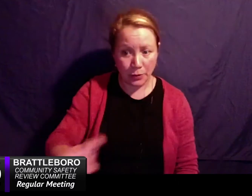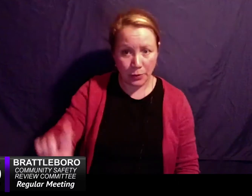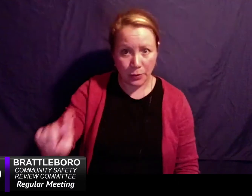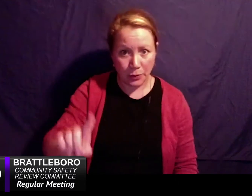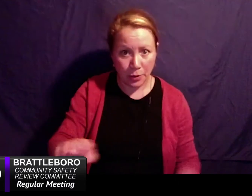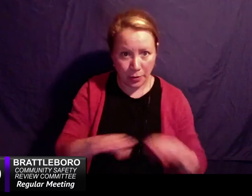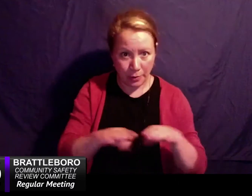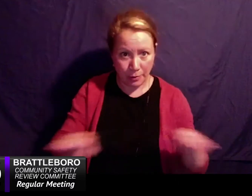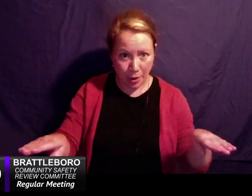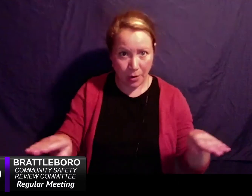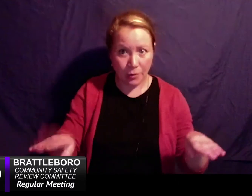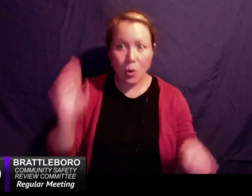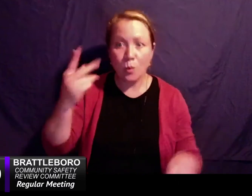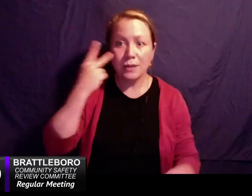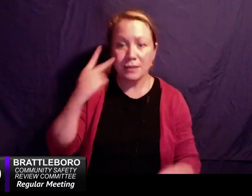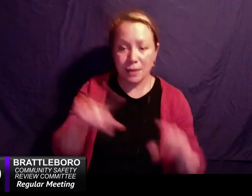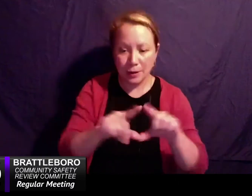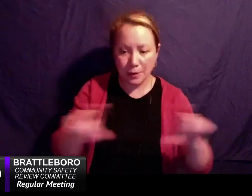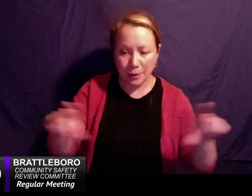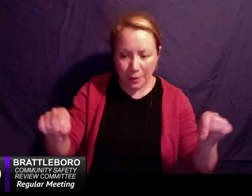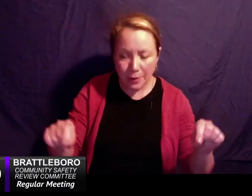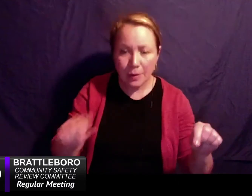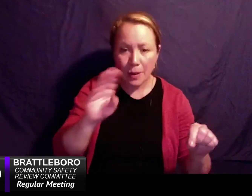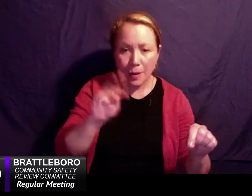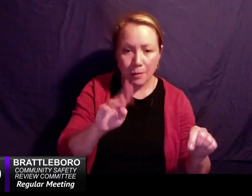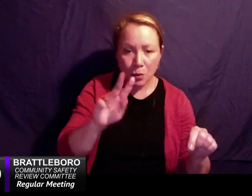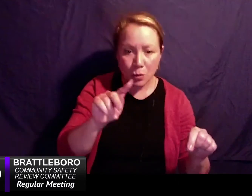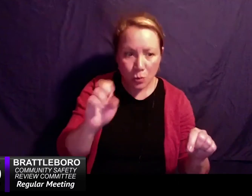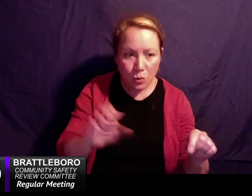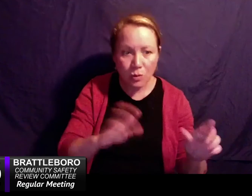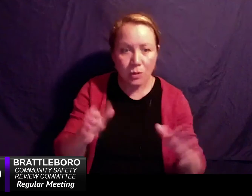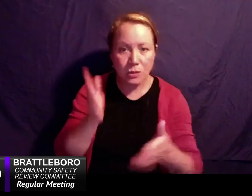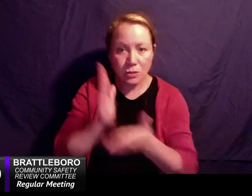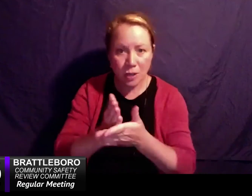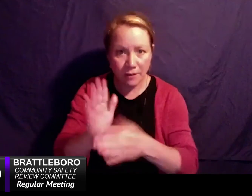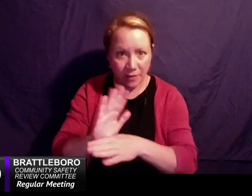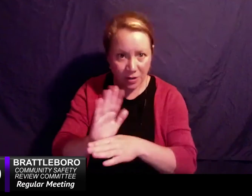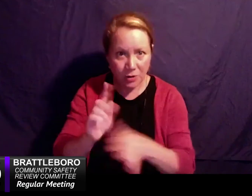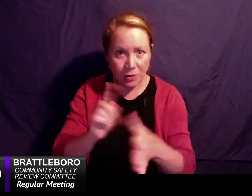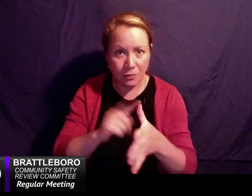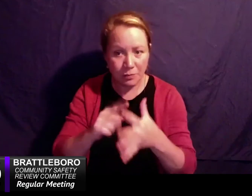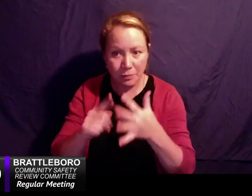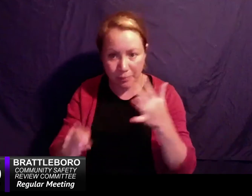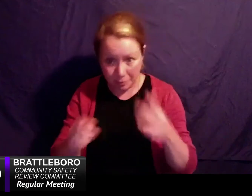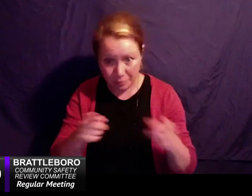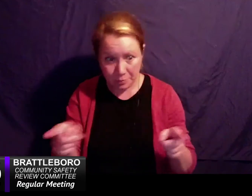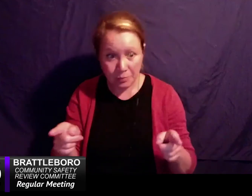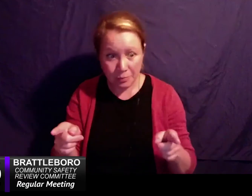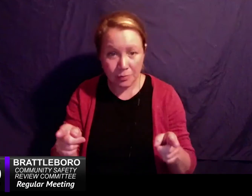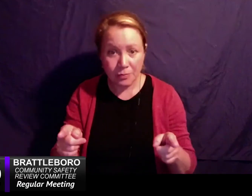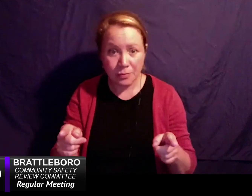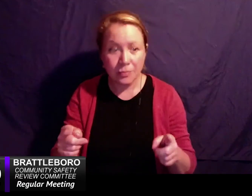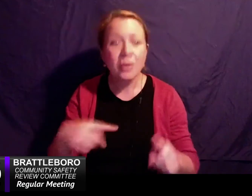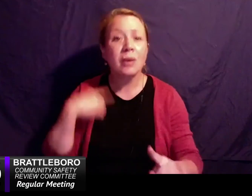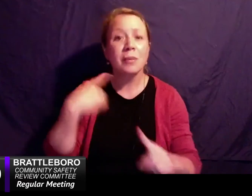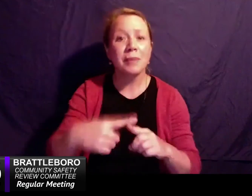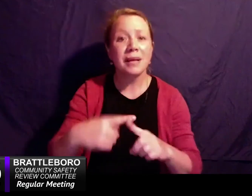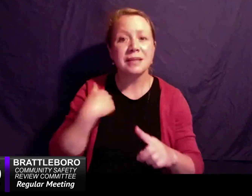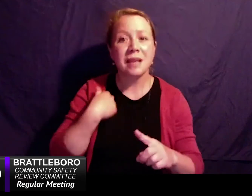comes up where your mute button is, where you can stop the video. And there's also a button that says